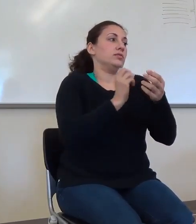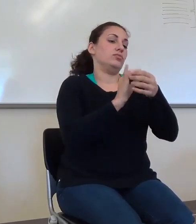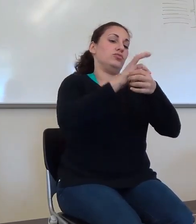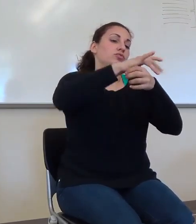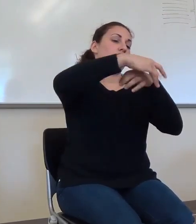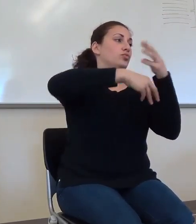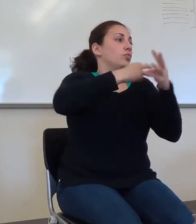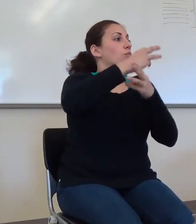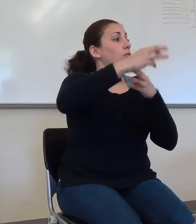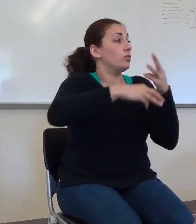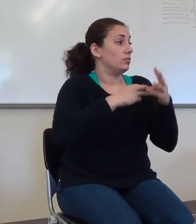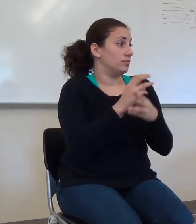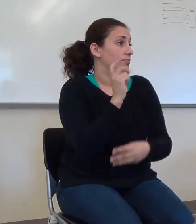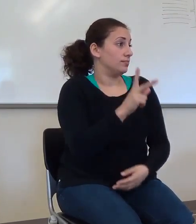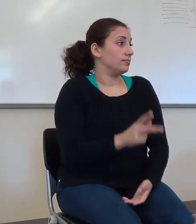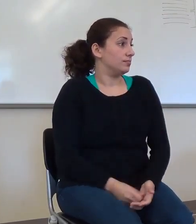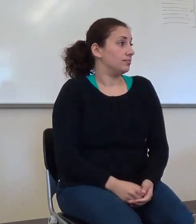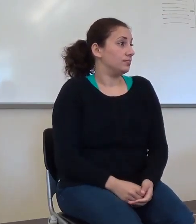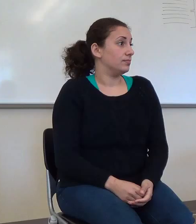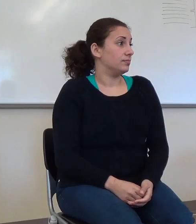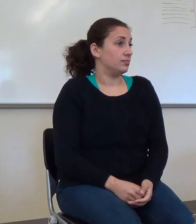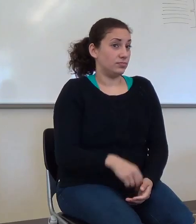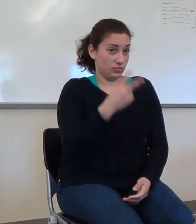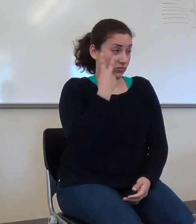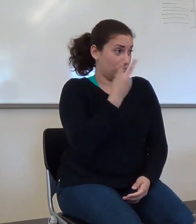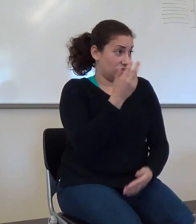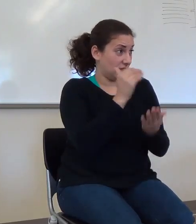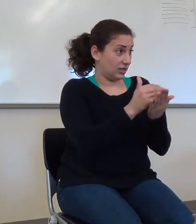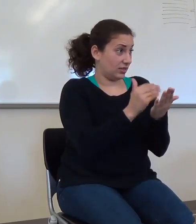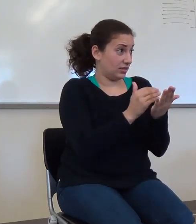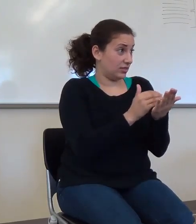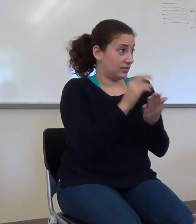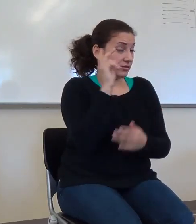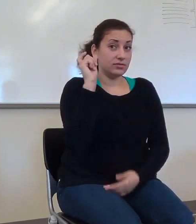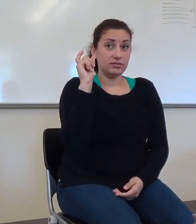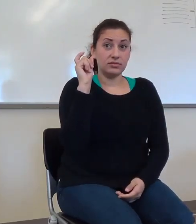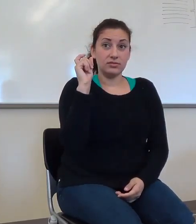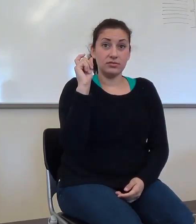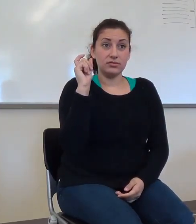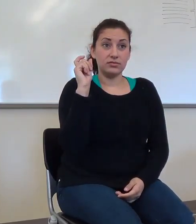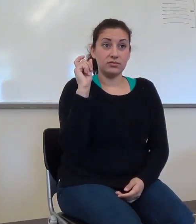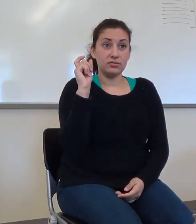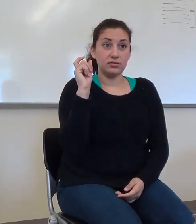Okay. Do we see a list? Yeah. No, not, I